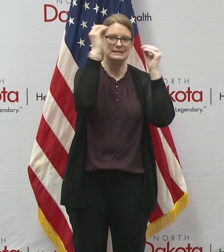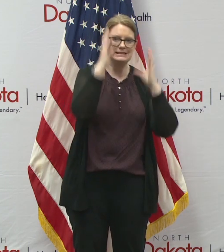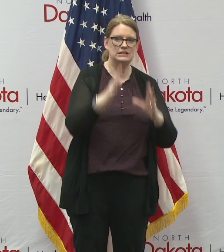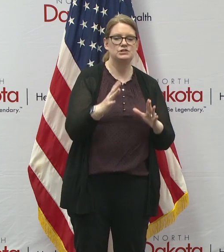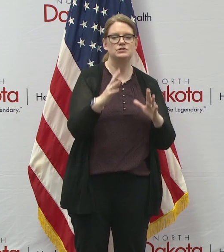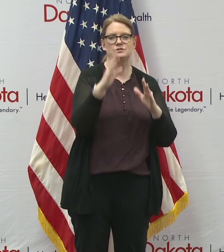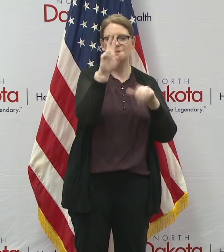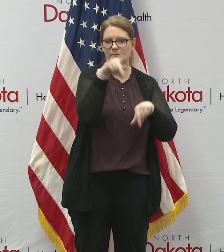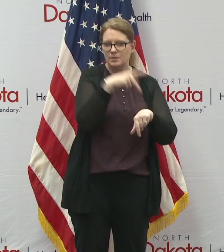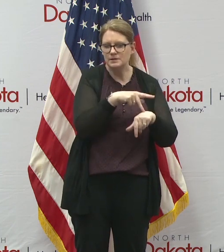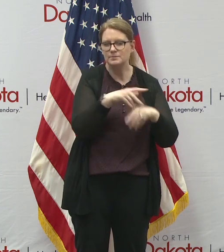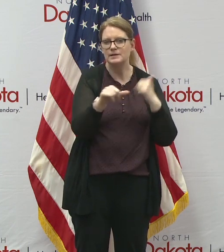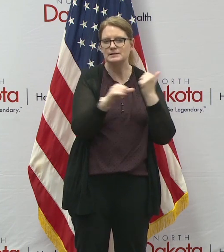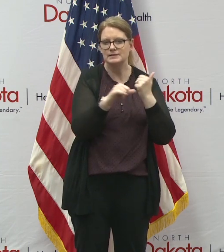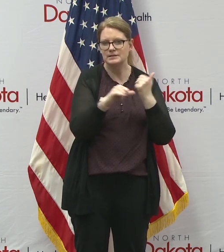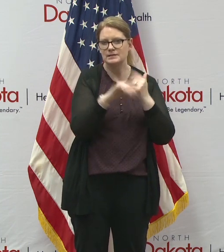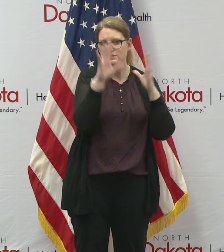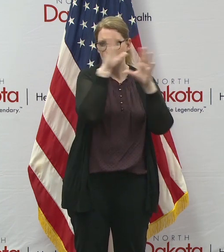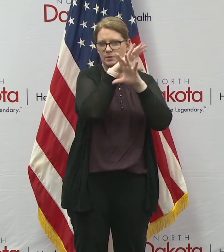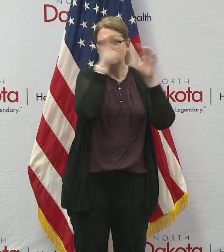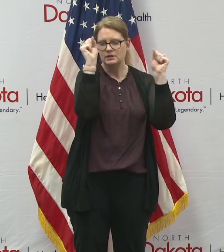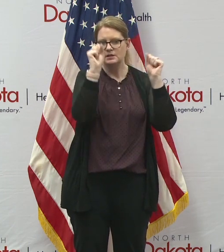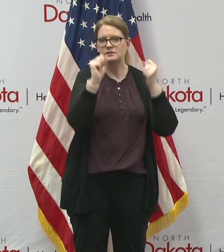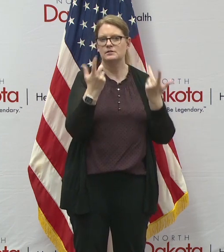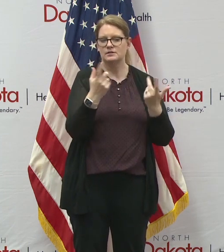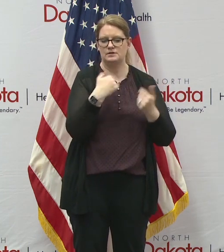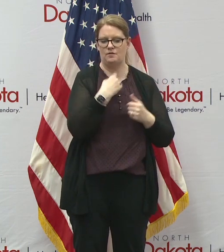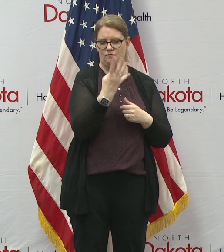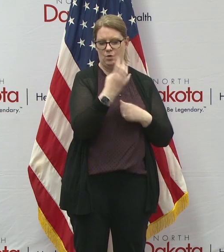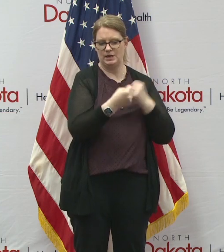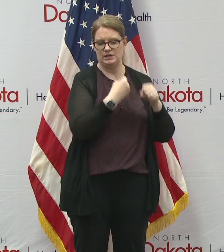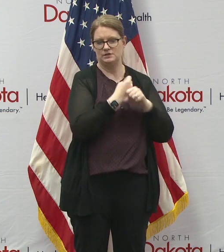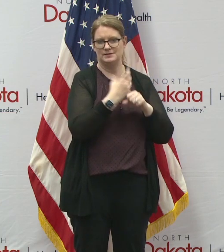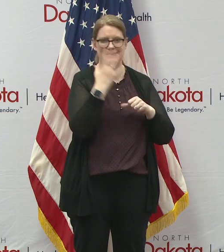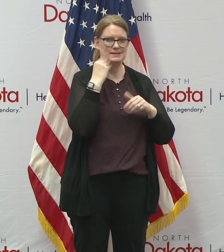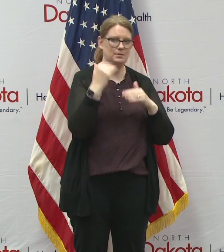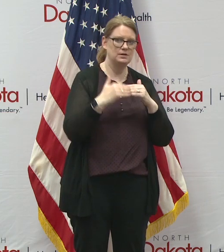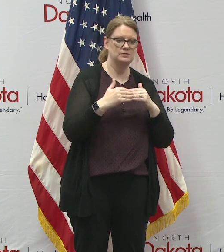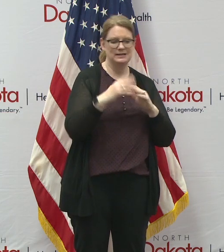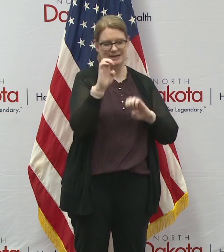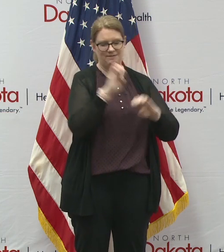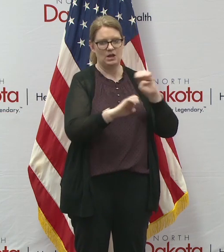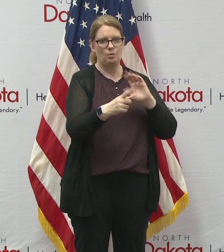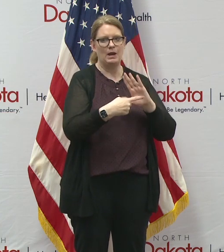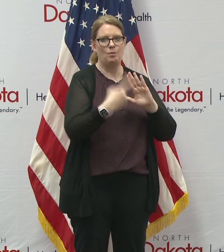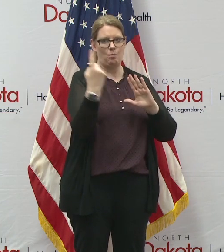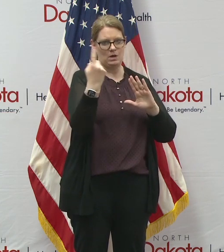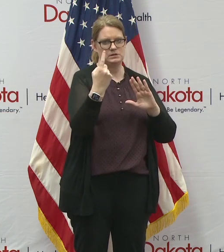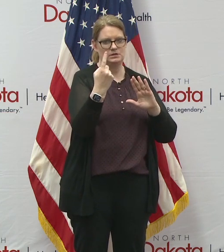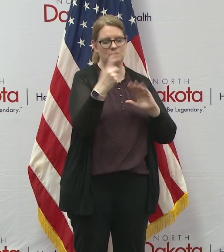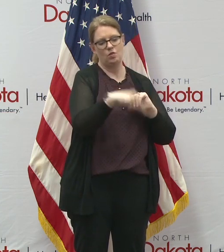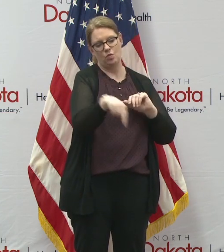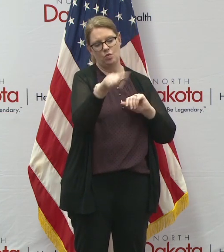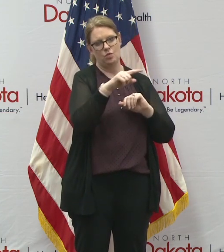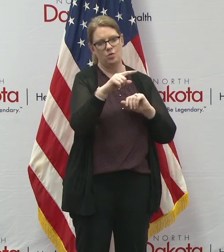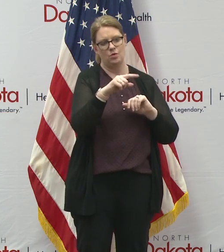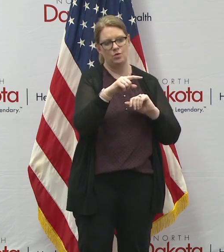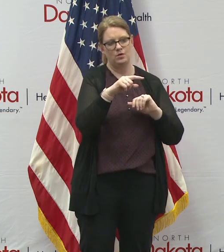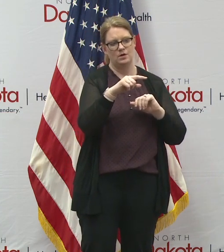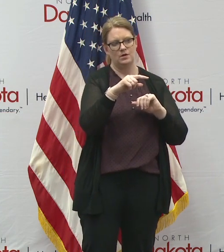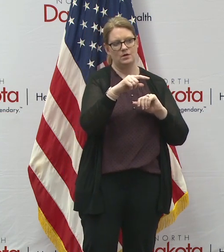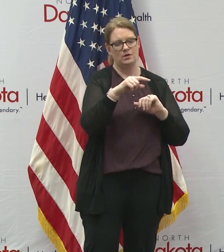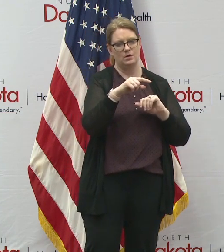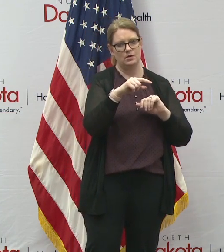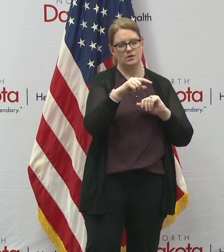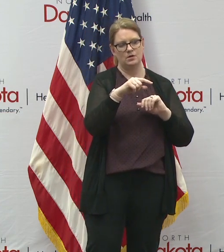assistant superintendents, and associate superintendents who have at least 4 years of experience are evaluated once. Those teachers and principals